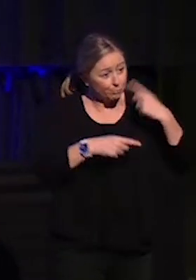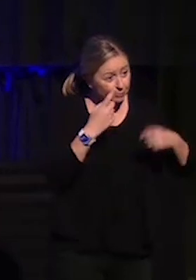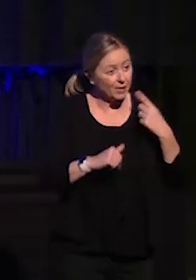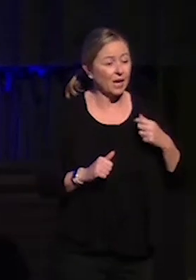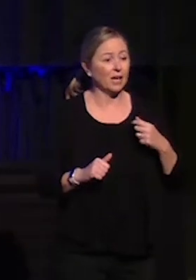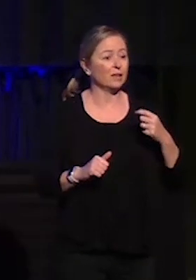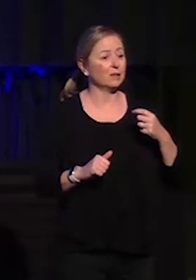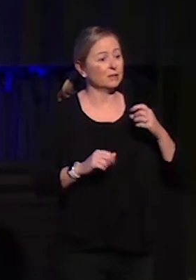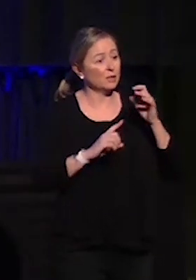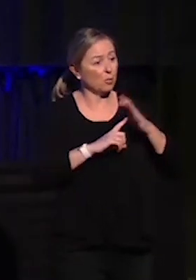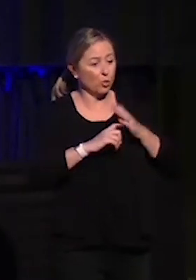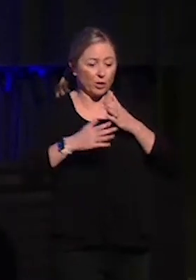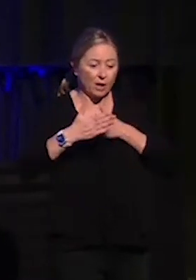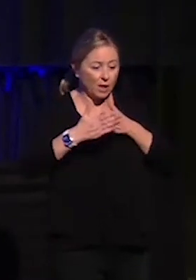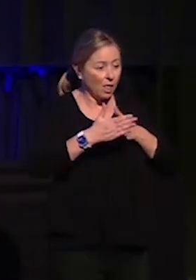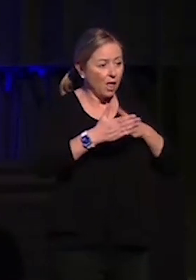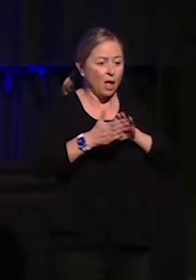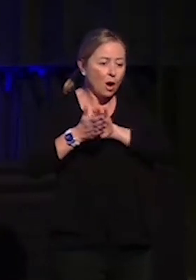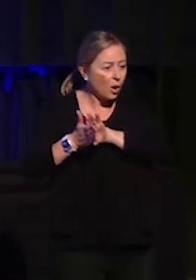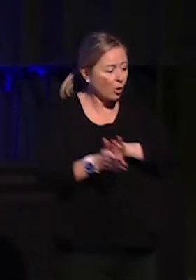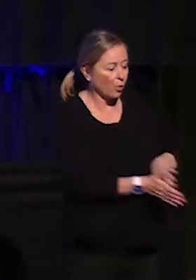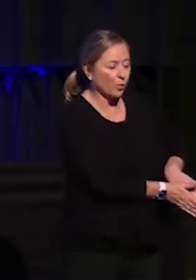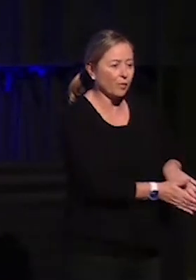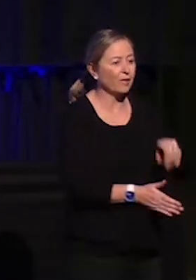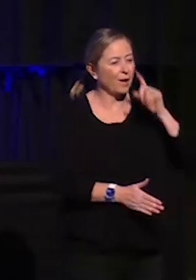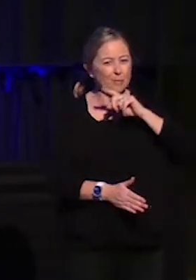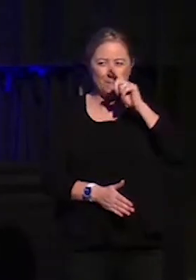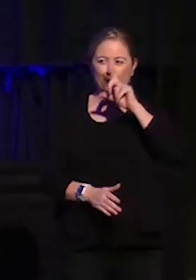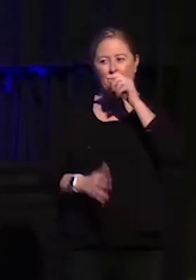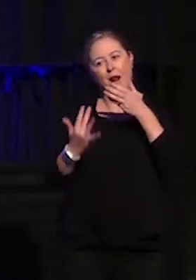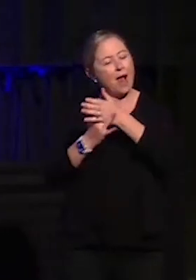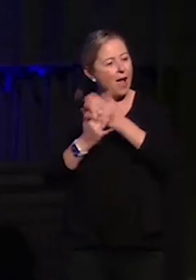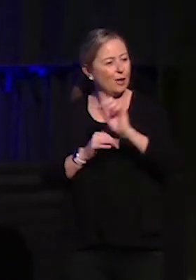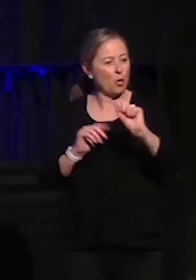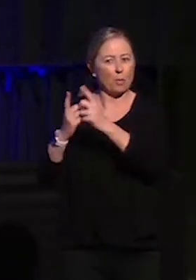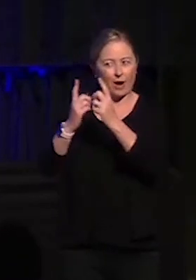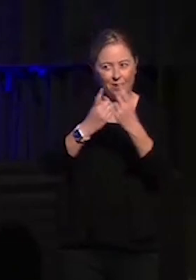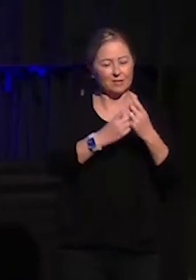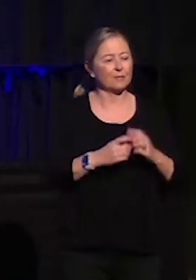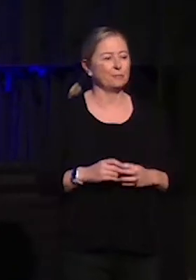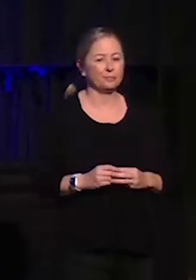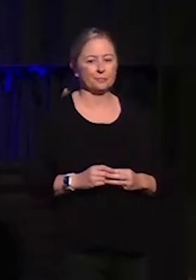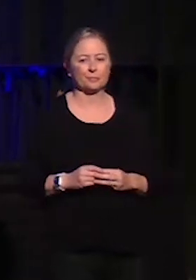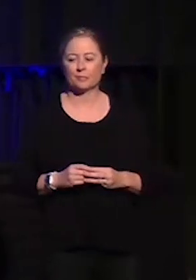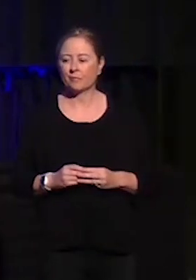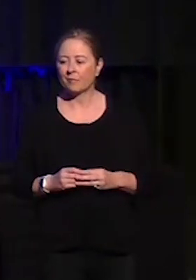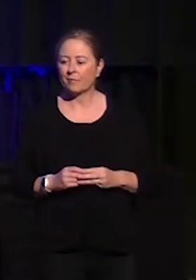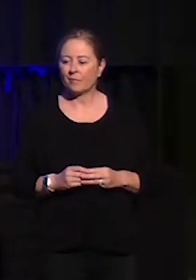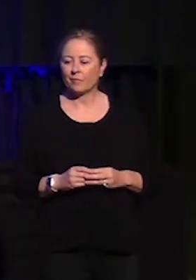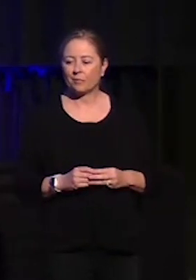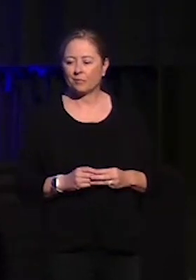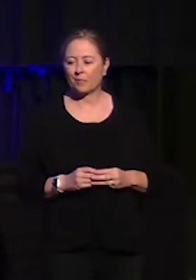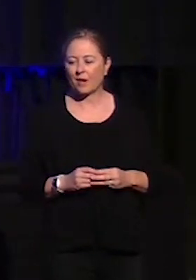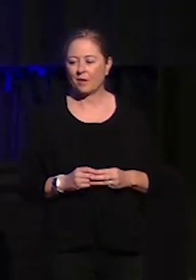are removed and more people can engage with your products that you create. Now, for a little bit of background